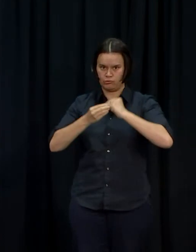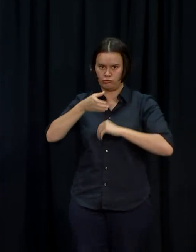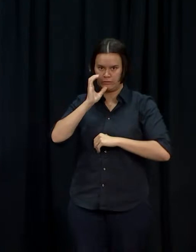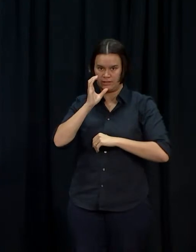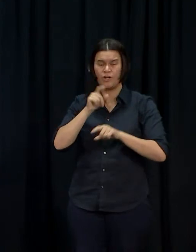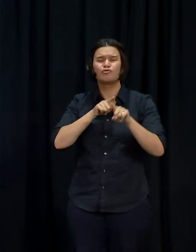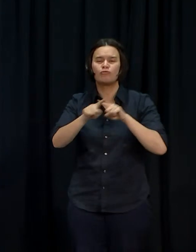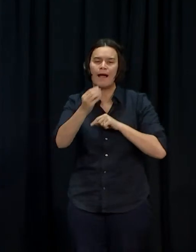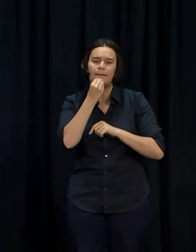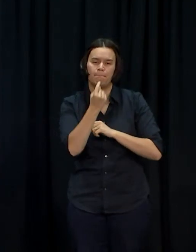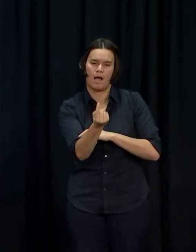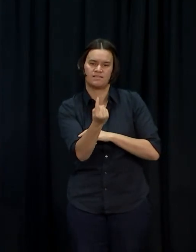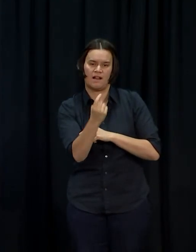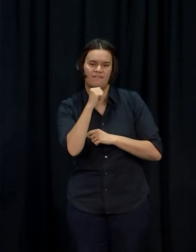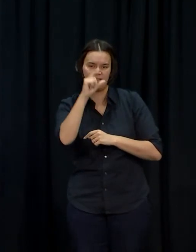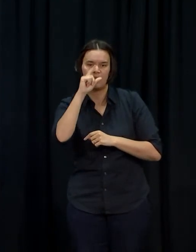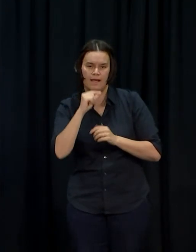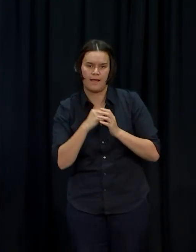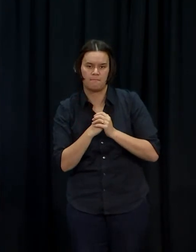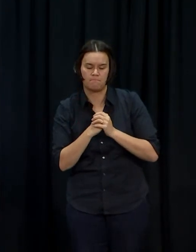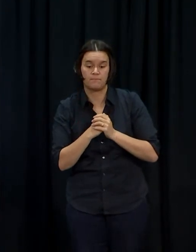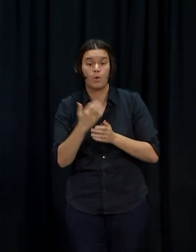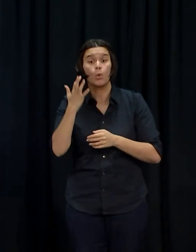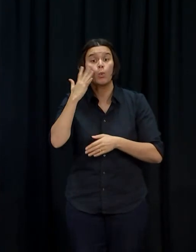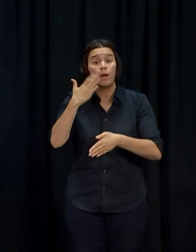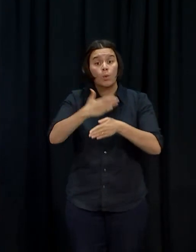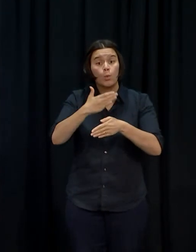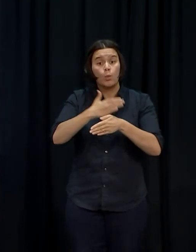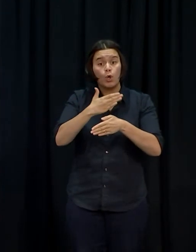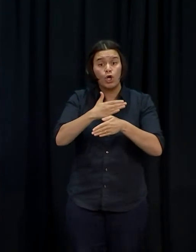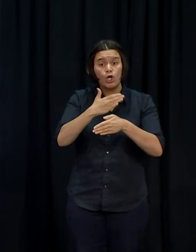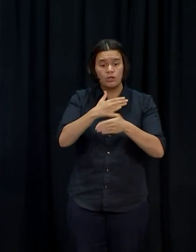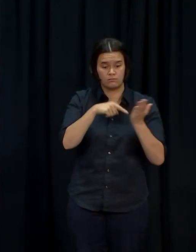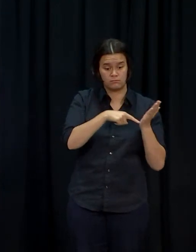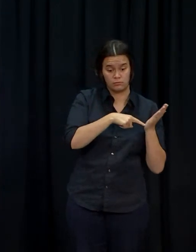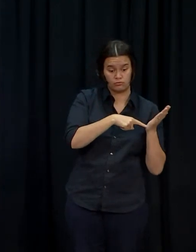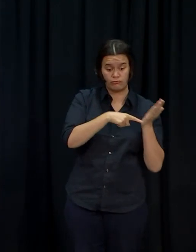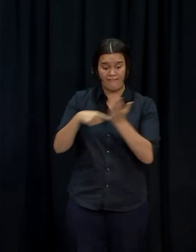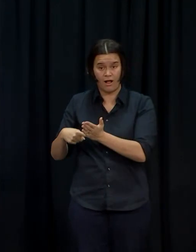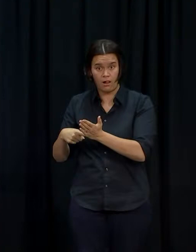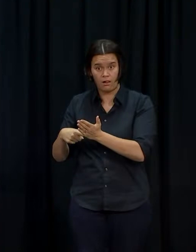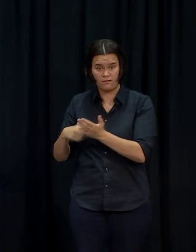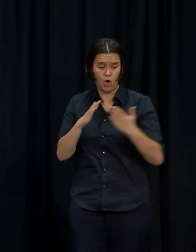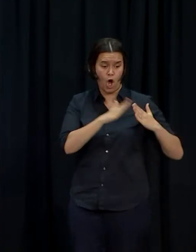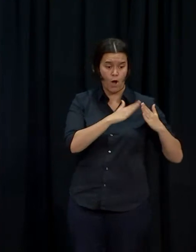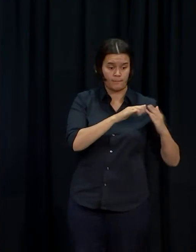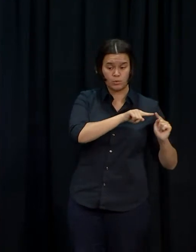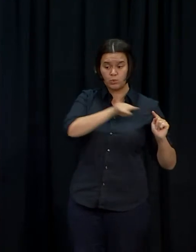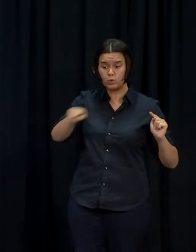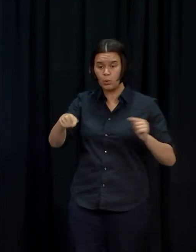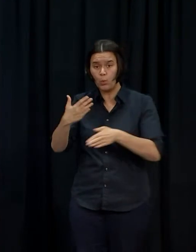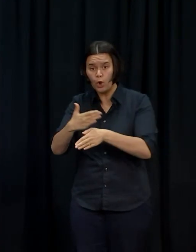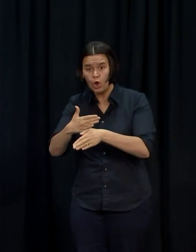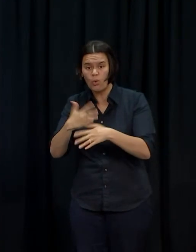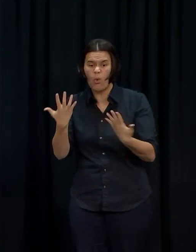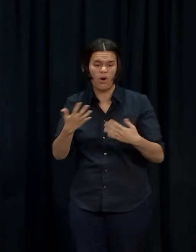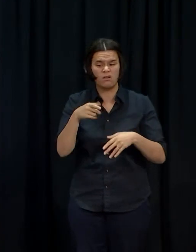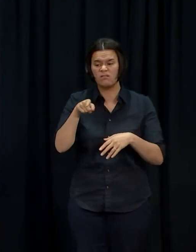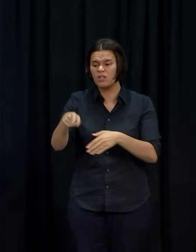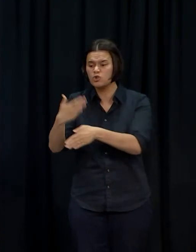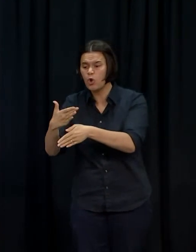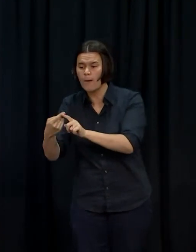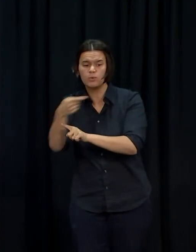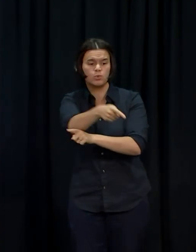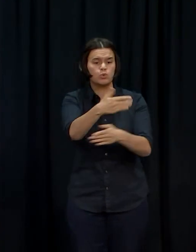and from and around work or between jobs. Ensure good ventilation when in small spaces, and masks must be worn by